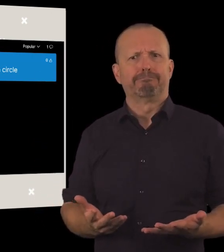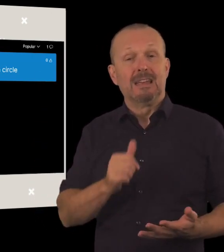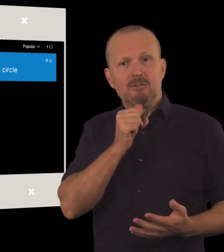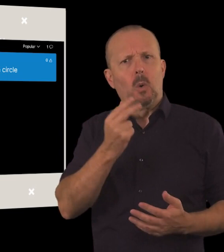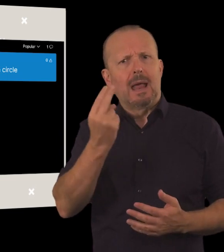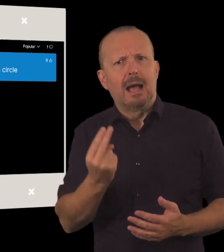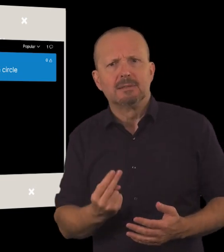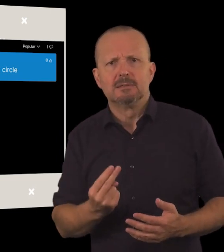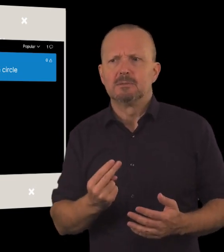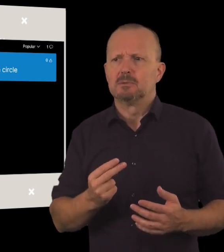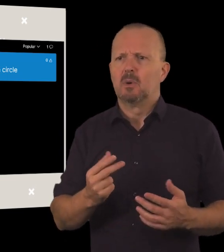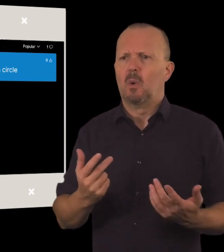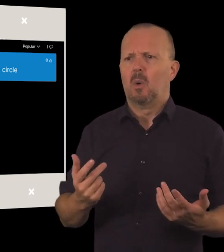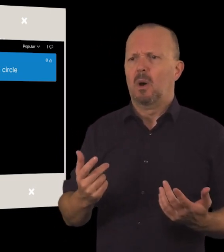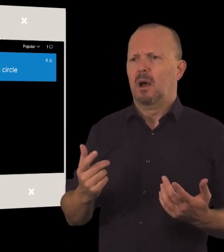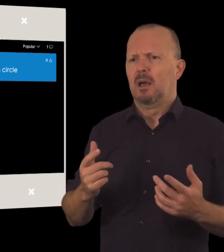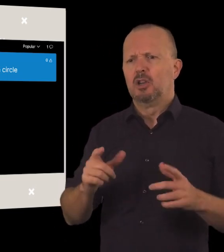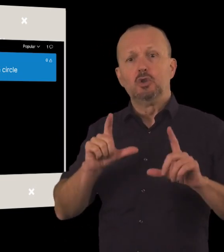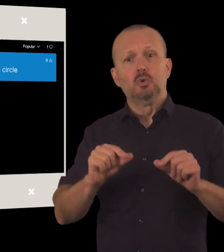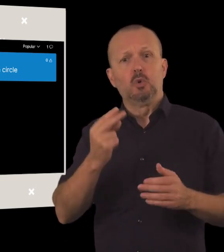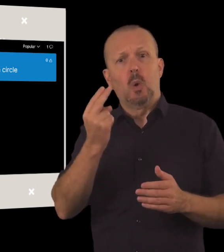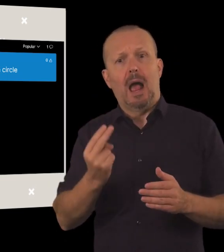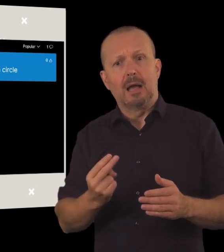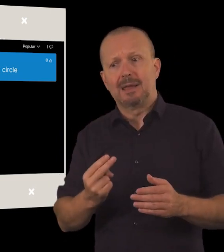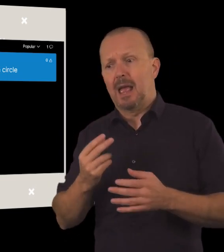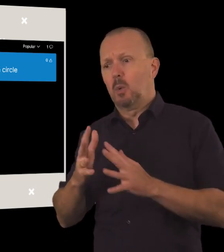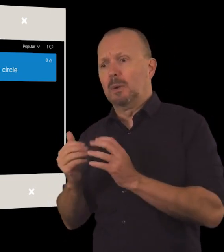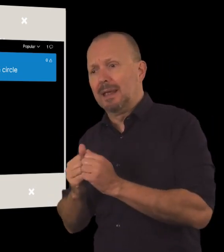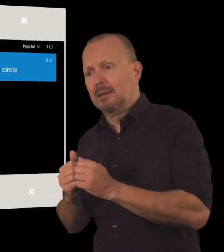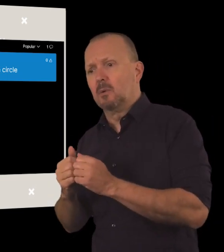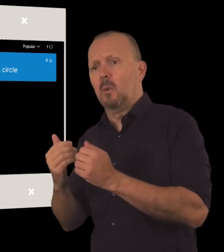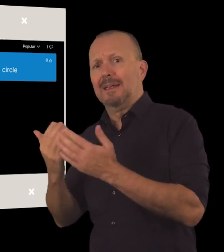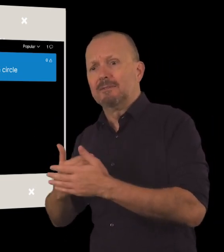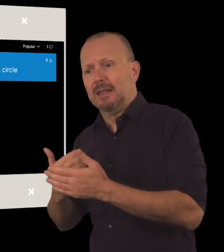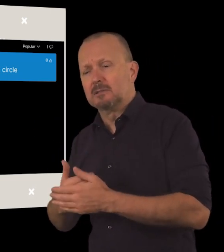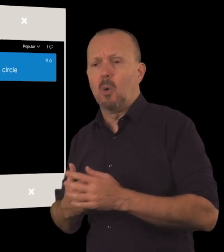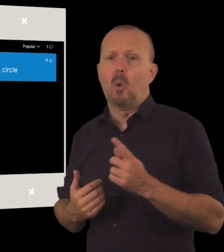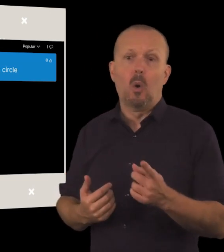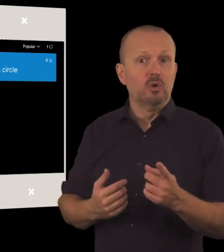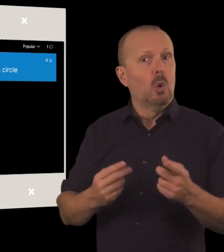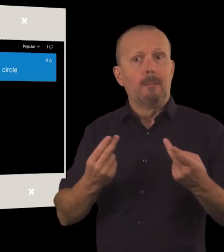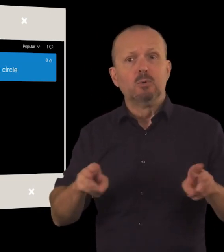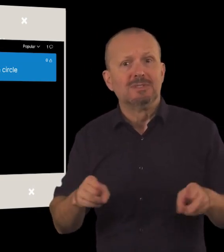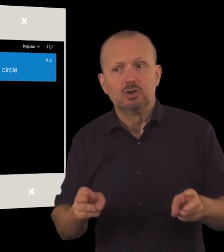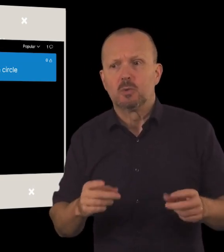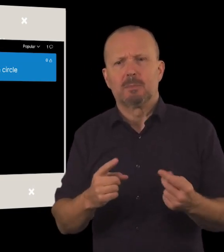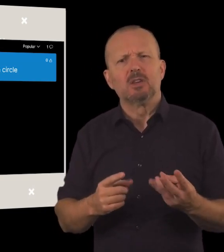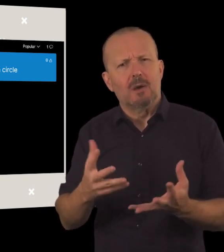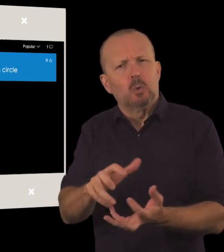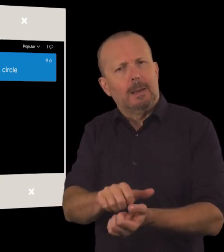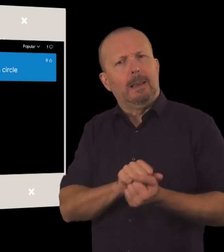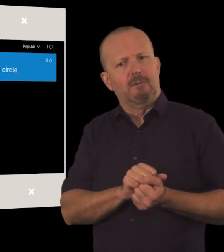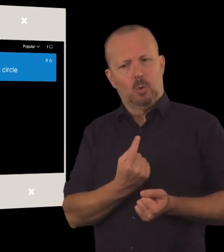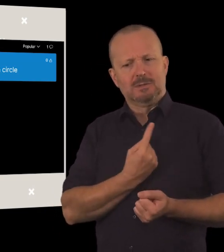an artist or you do art outside of work, or you're a musician or whatever you are. Like, you've got to have something